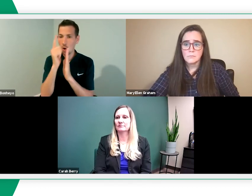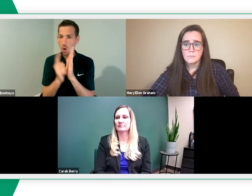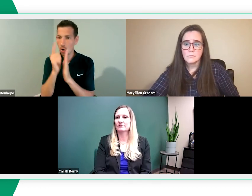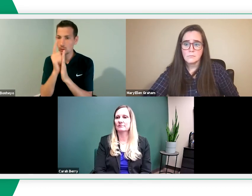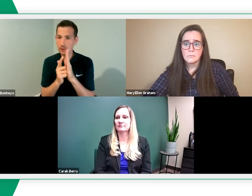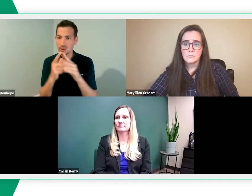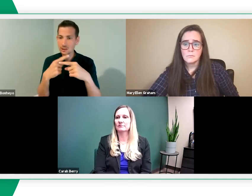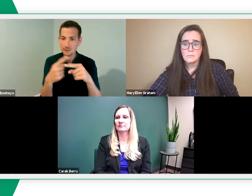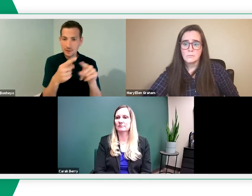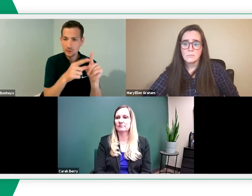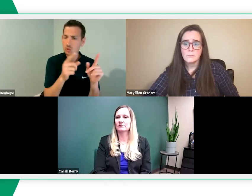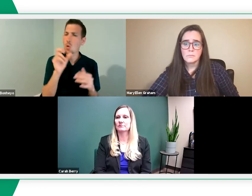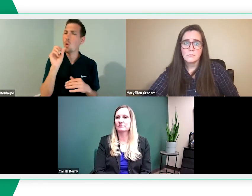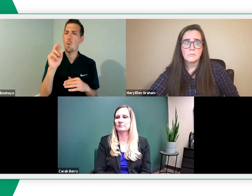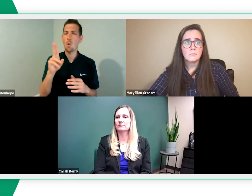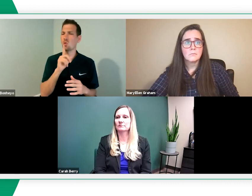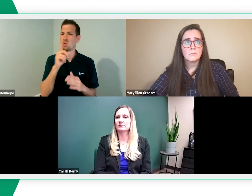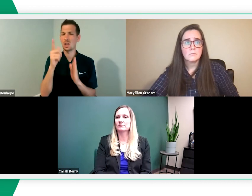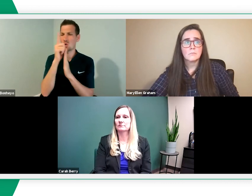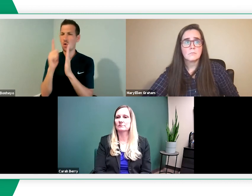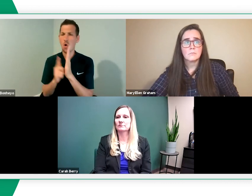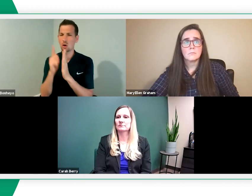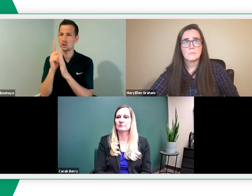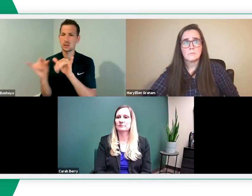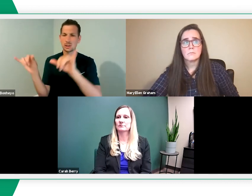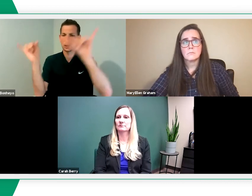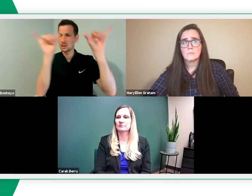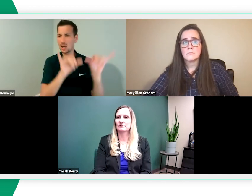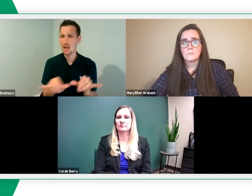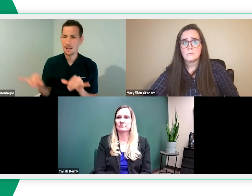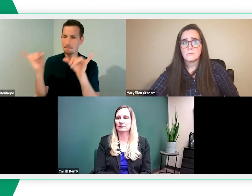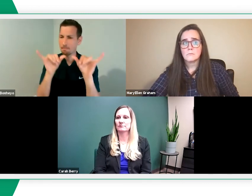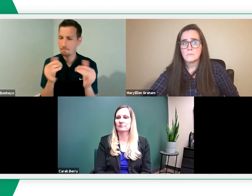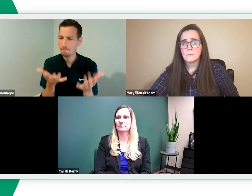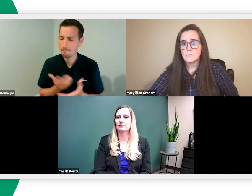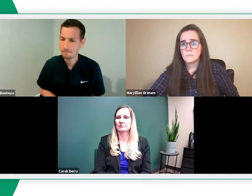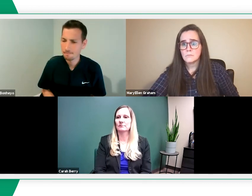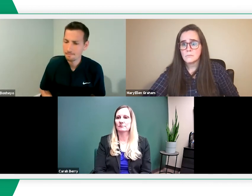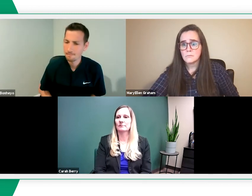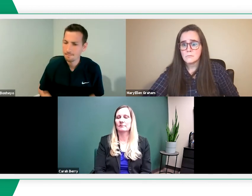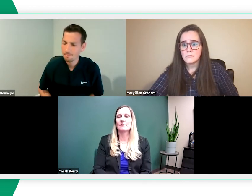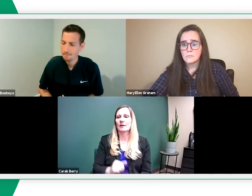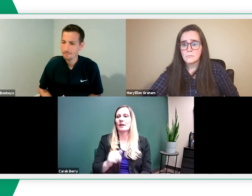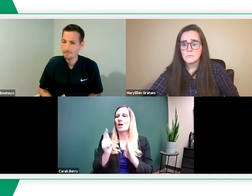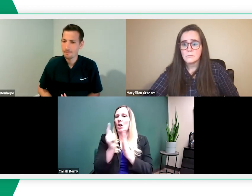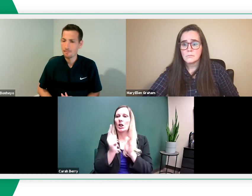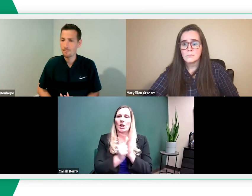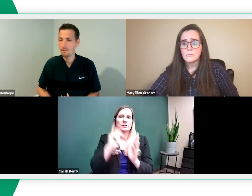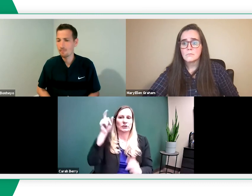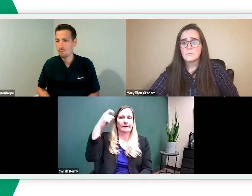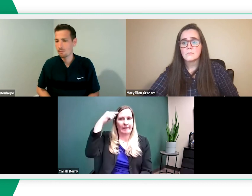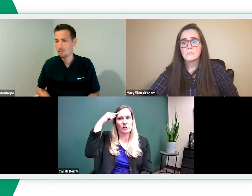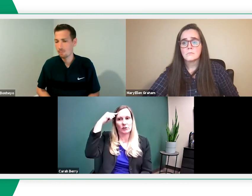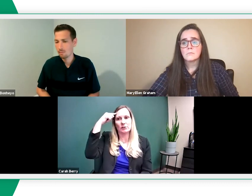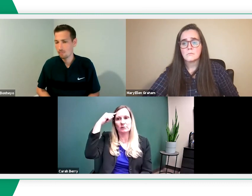state, so they can know the laws of each state, or is the laws standardized throughout the United States? Does